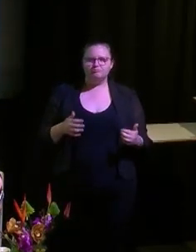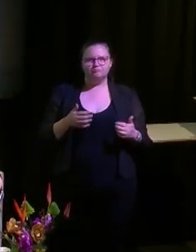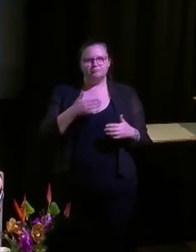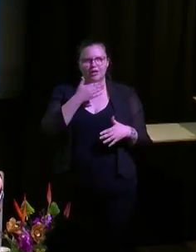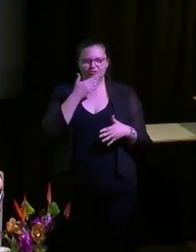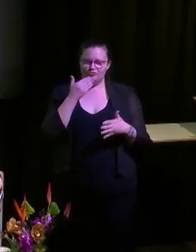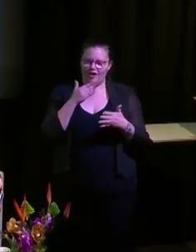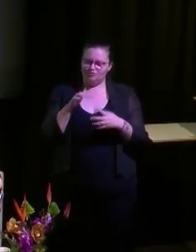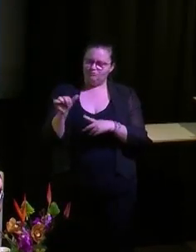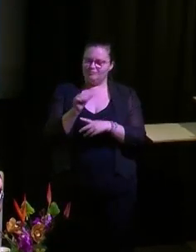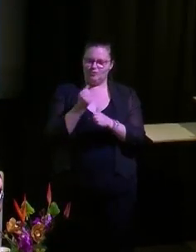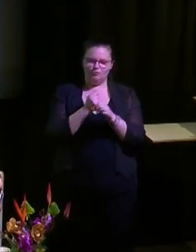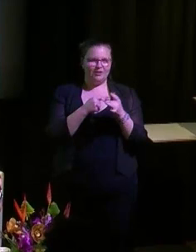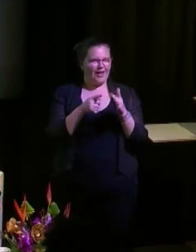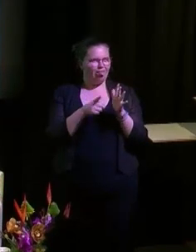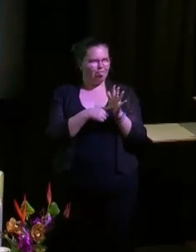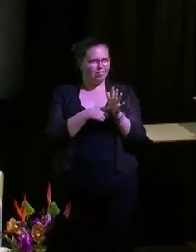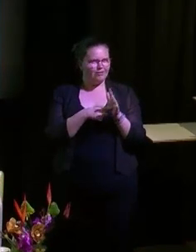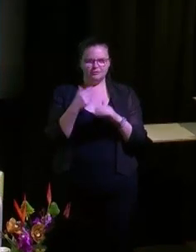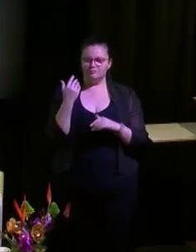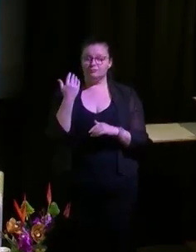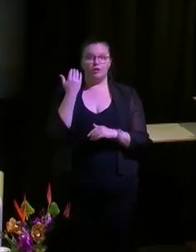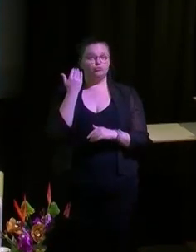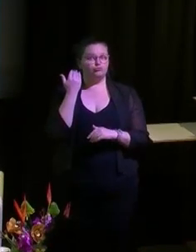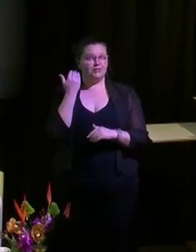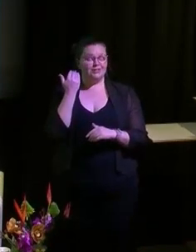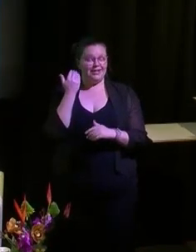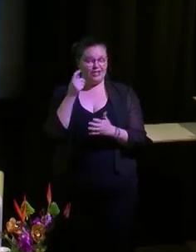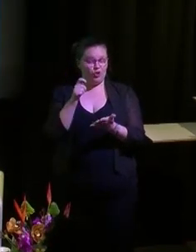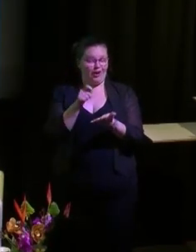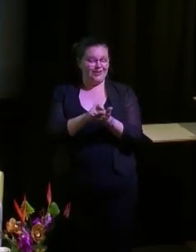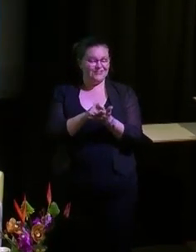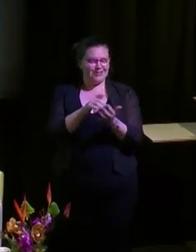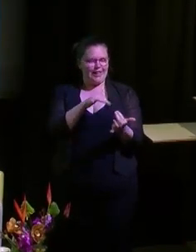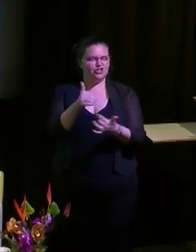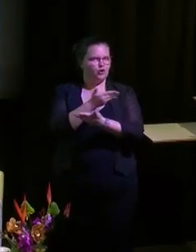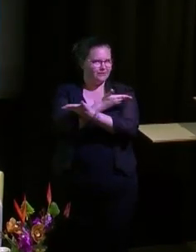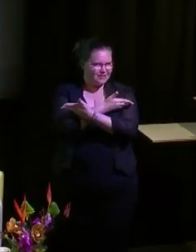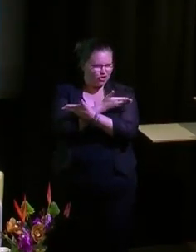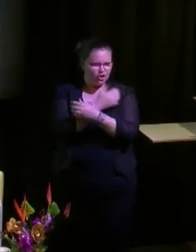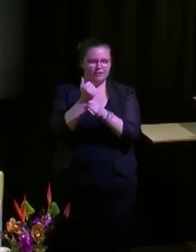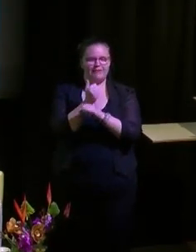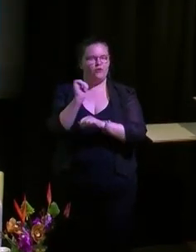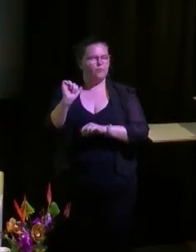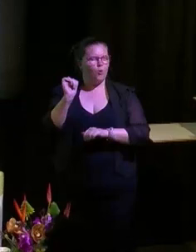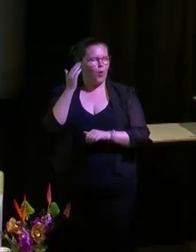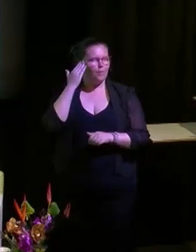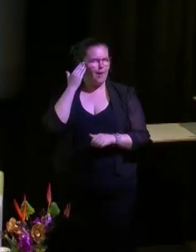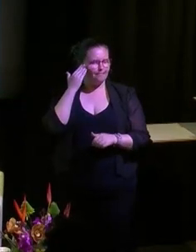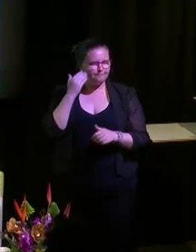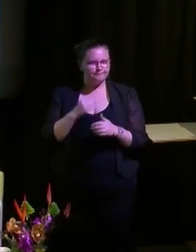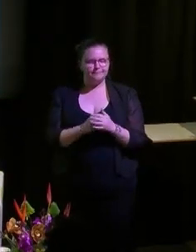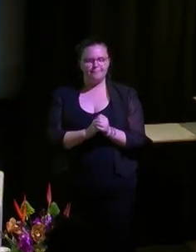that Gail recently donated a collection of T-shirts made by her mother,